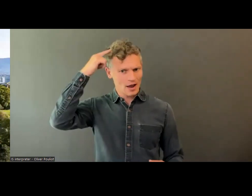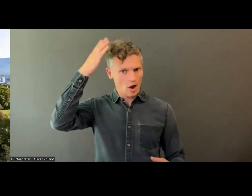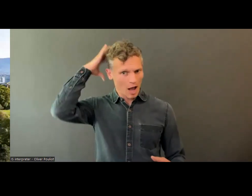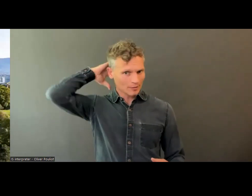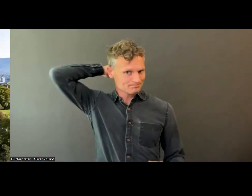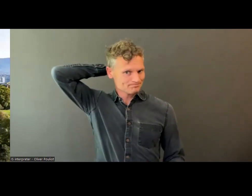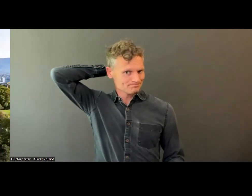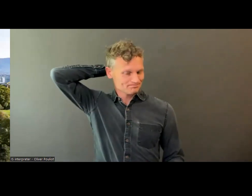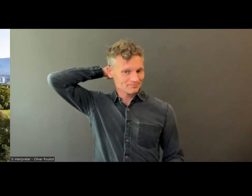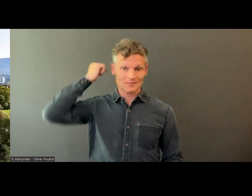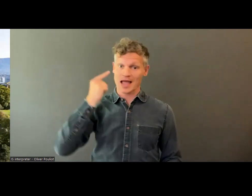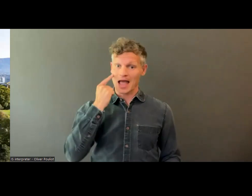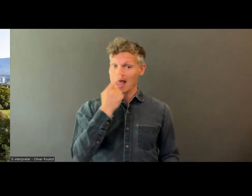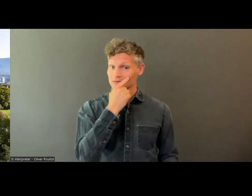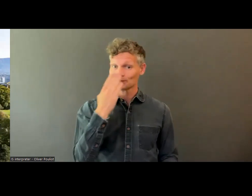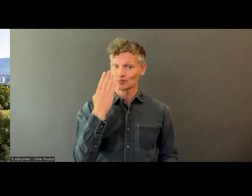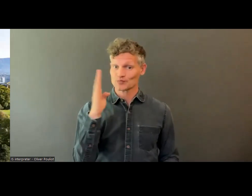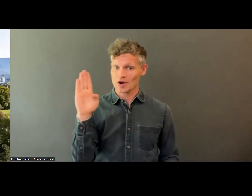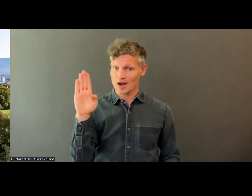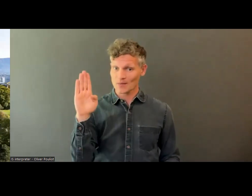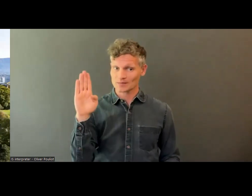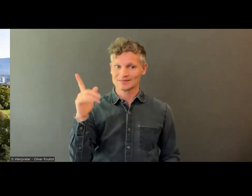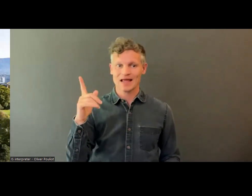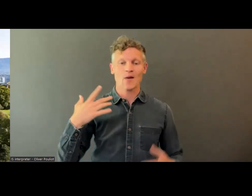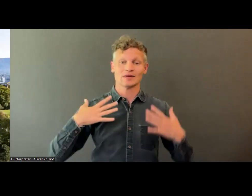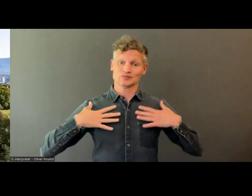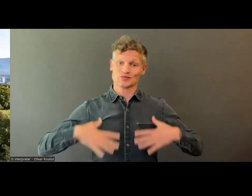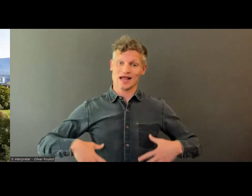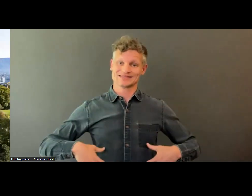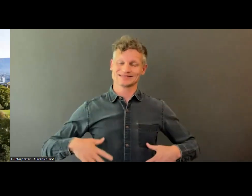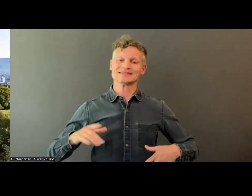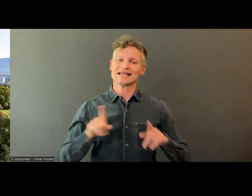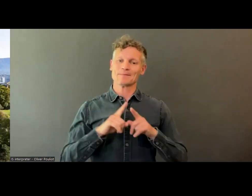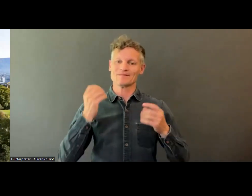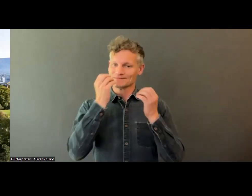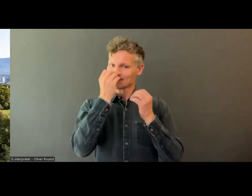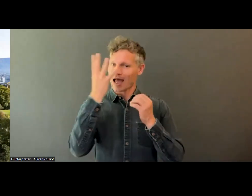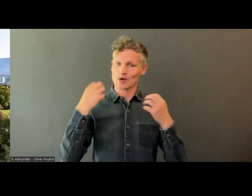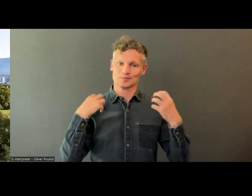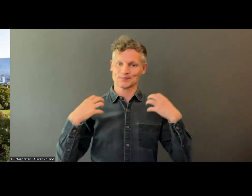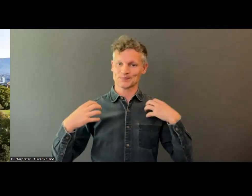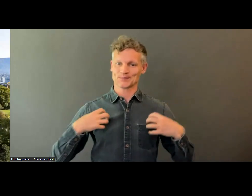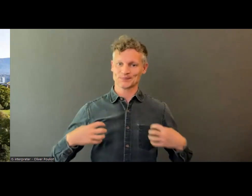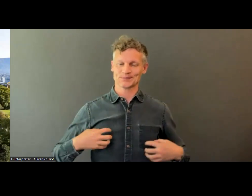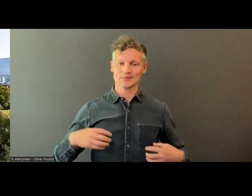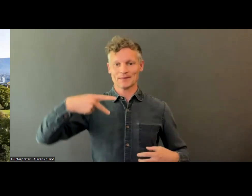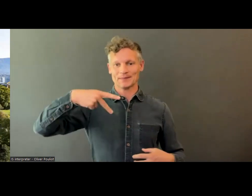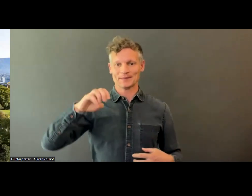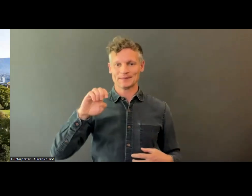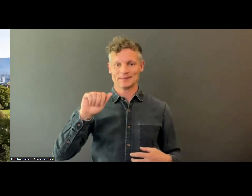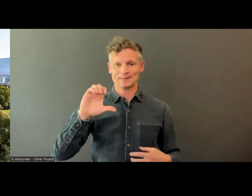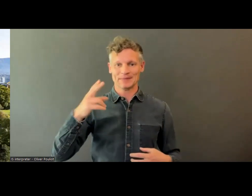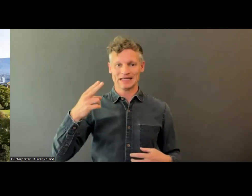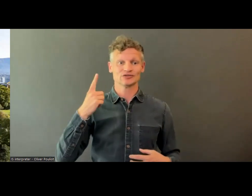I'm wearing a peach-colored flowery dress, and my background screen is a bird's eye view of the ILO headquarters building in Geneva,